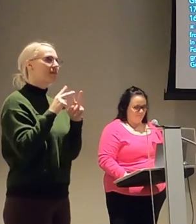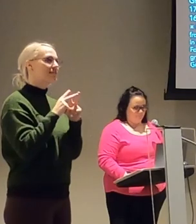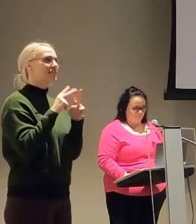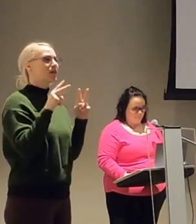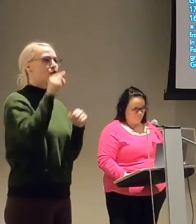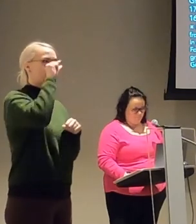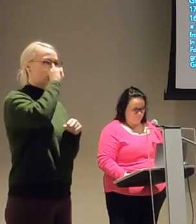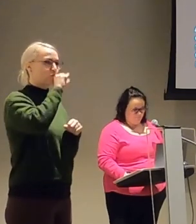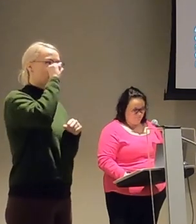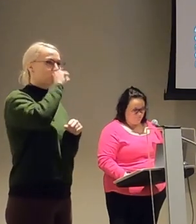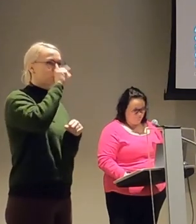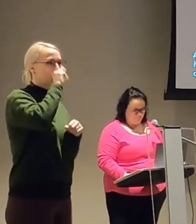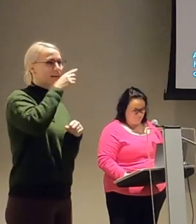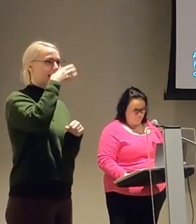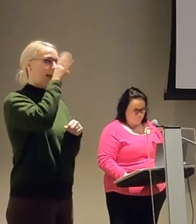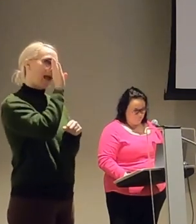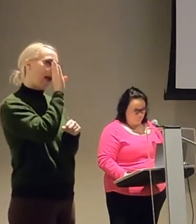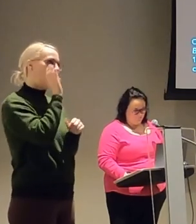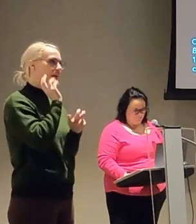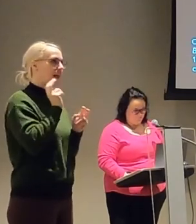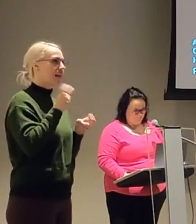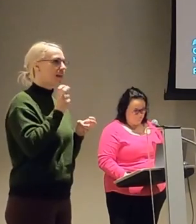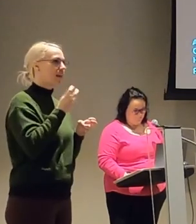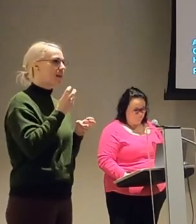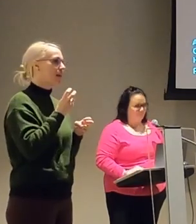Greek goddess. This one?